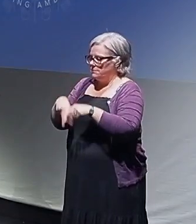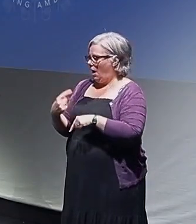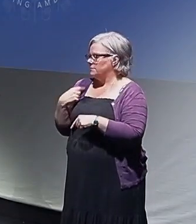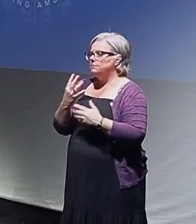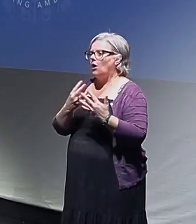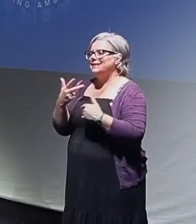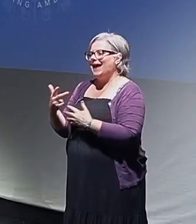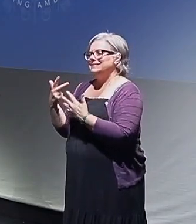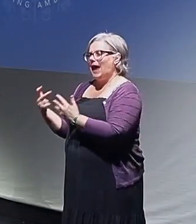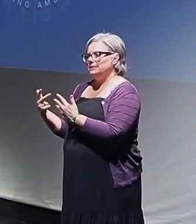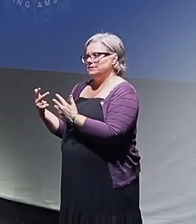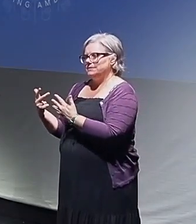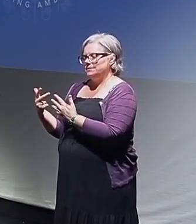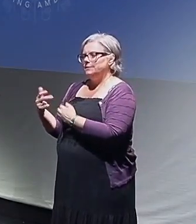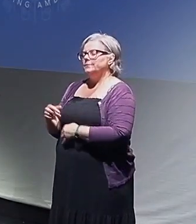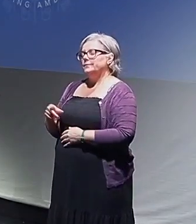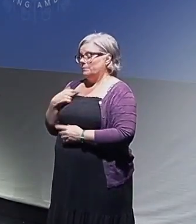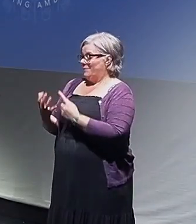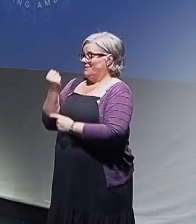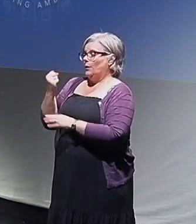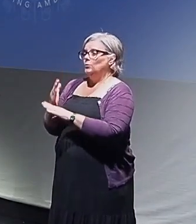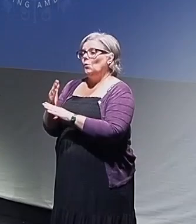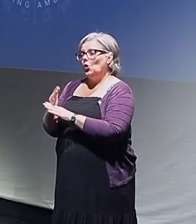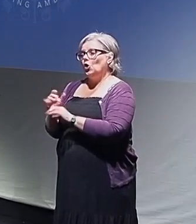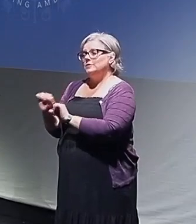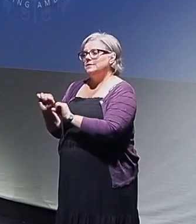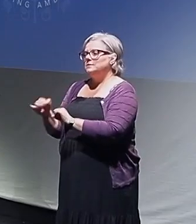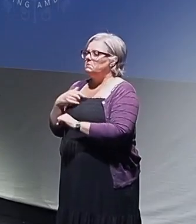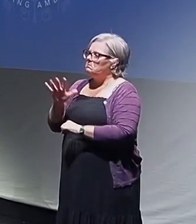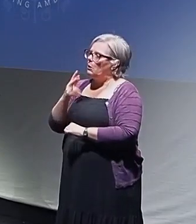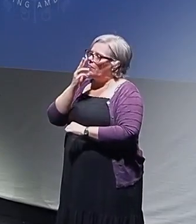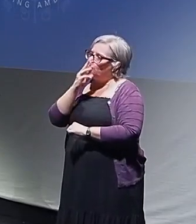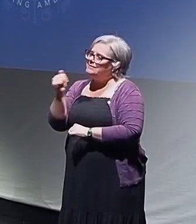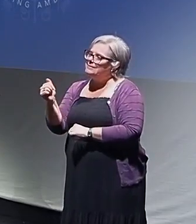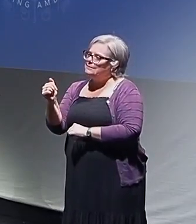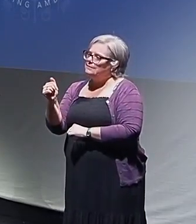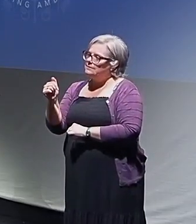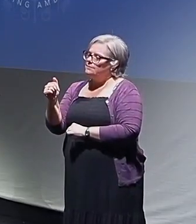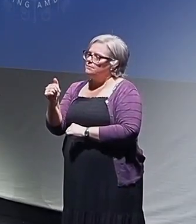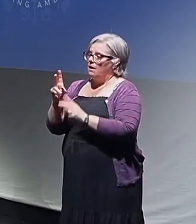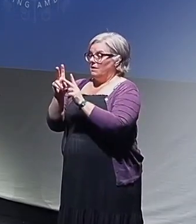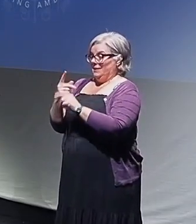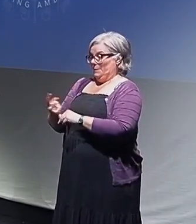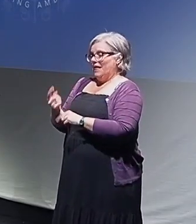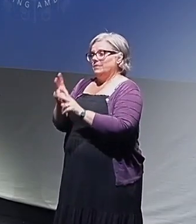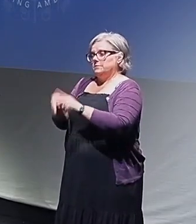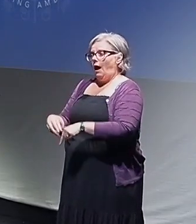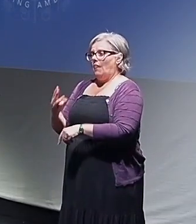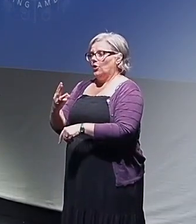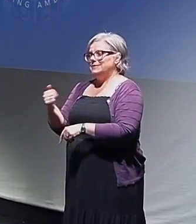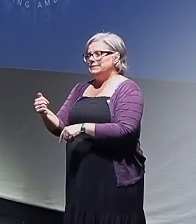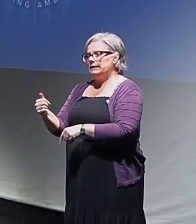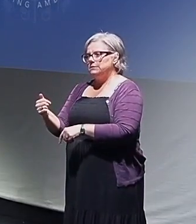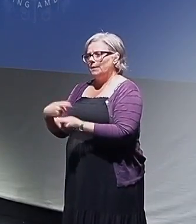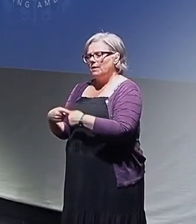1988. And I discovered his work when I was around 36, and he died at 36, and that really